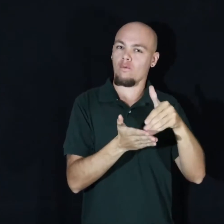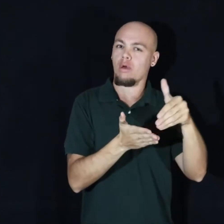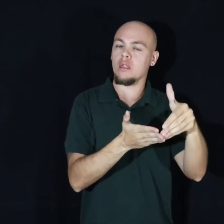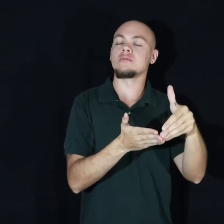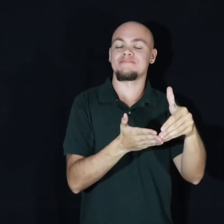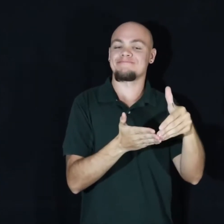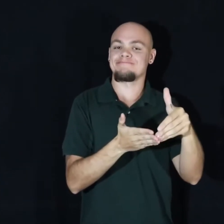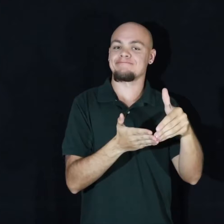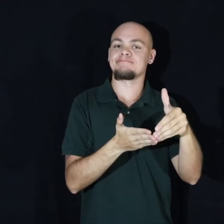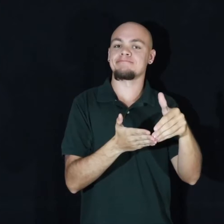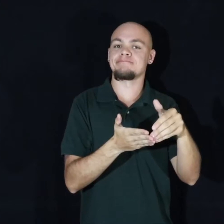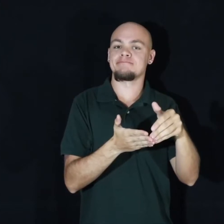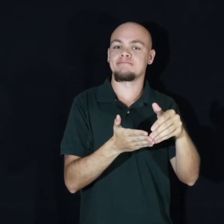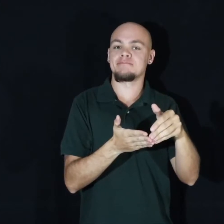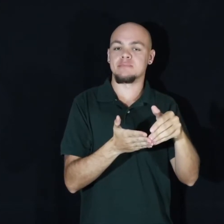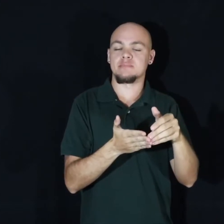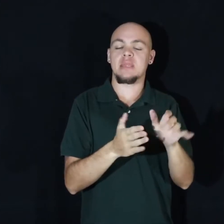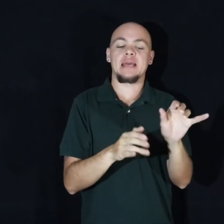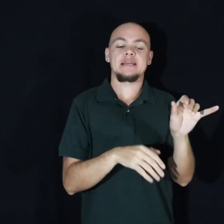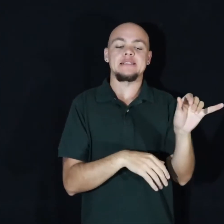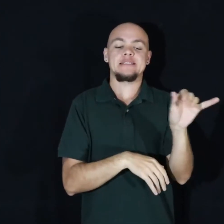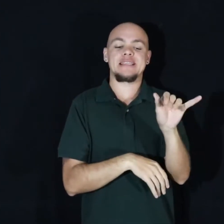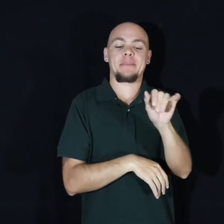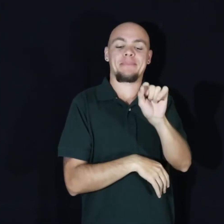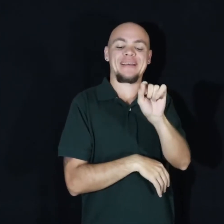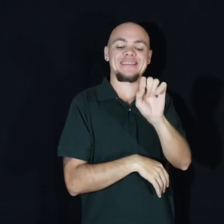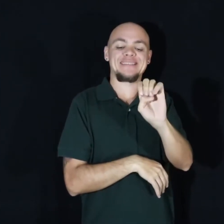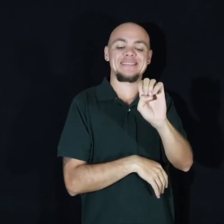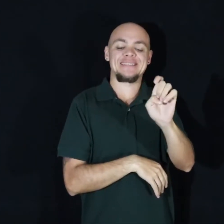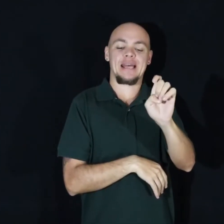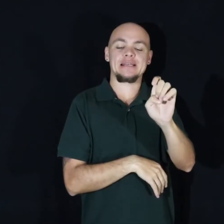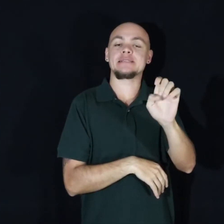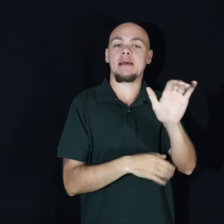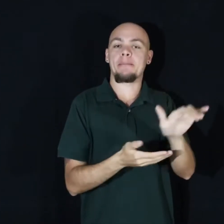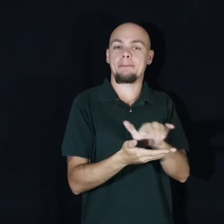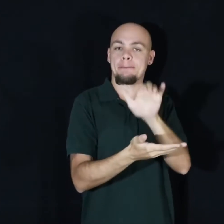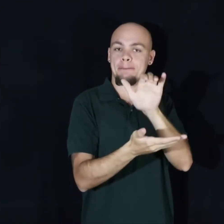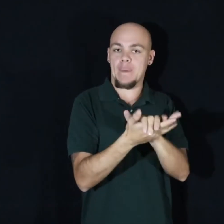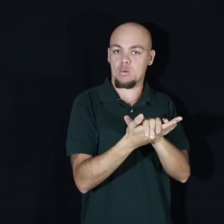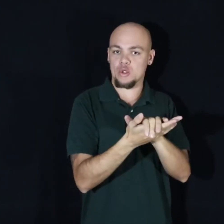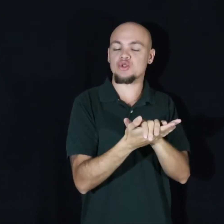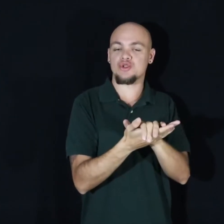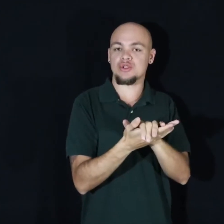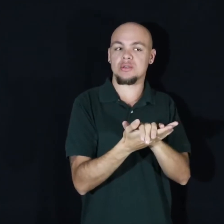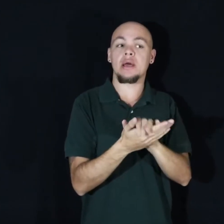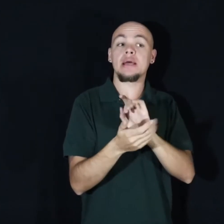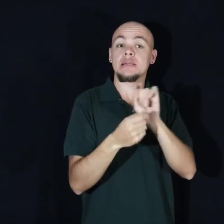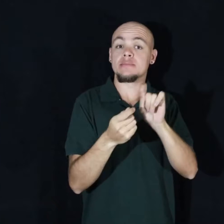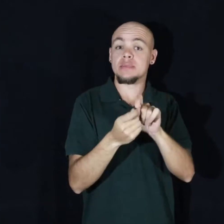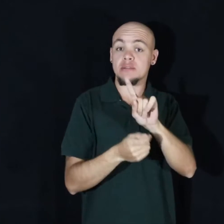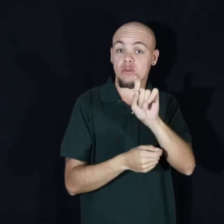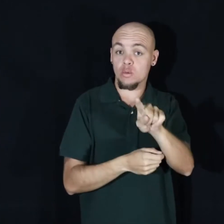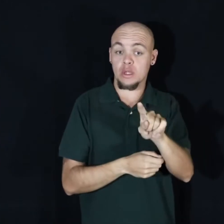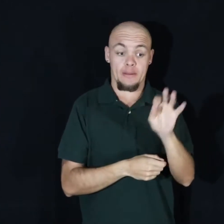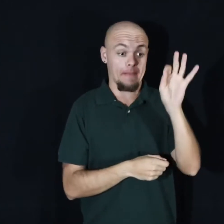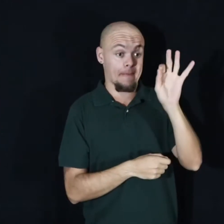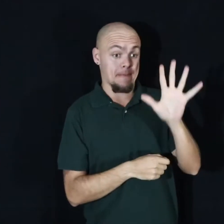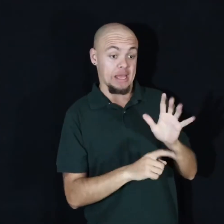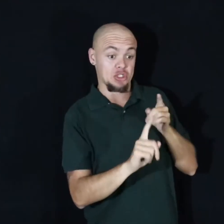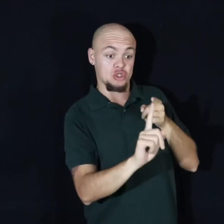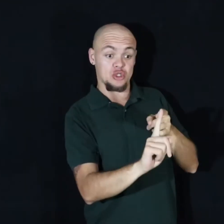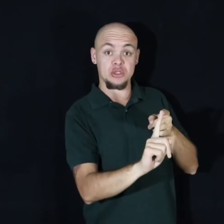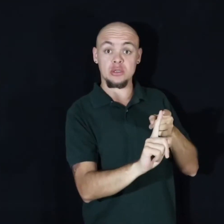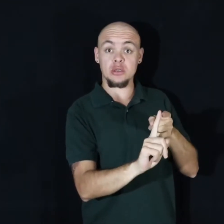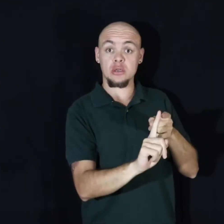kind of show up over and over again, is the issue of same-sex marriage. And the specific question that I want to look